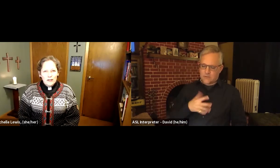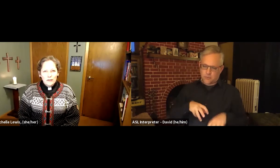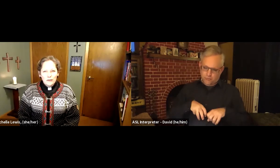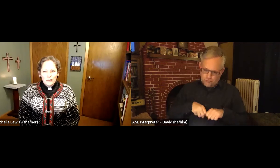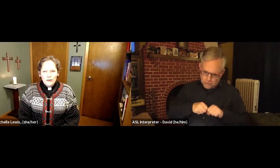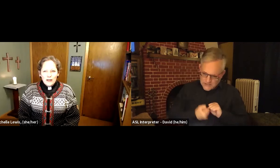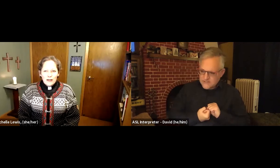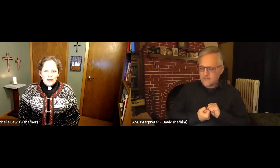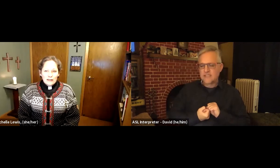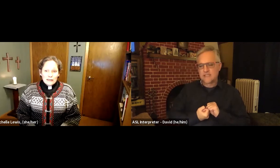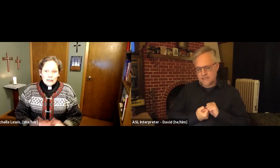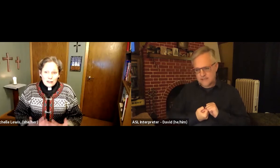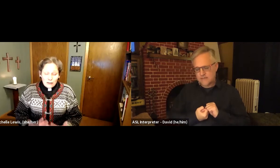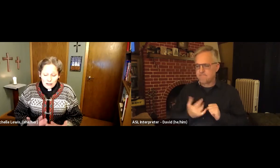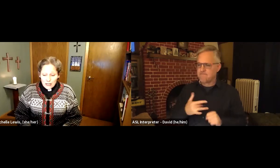to